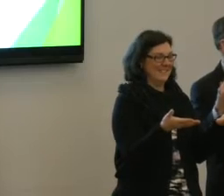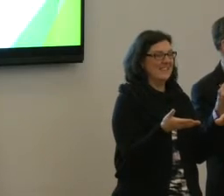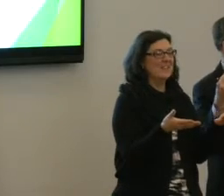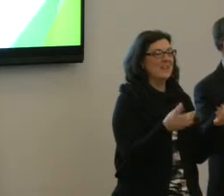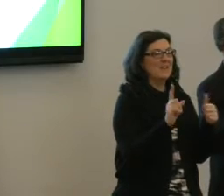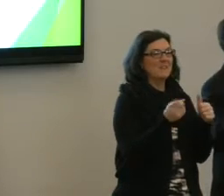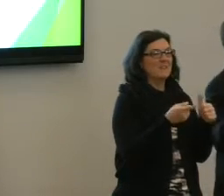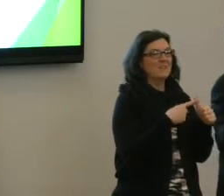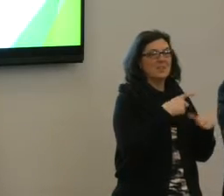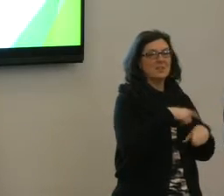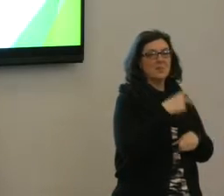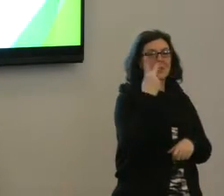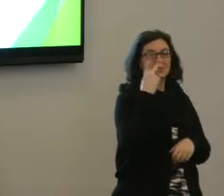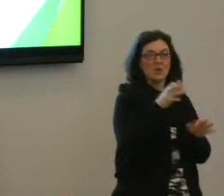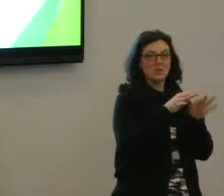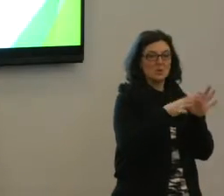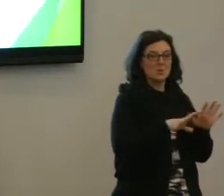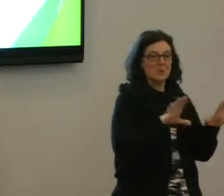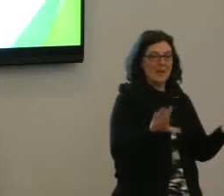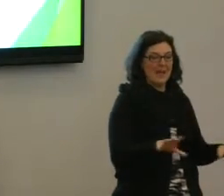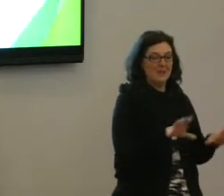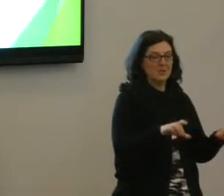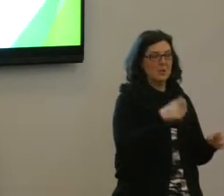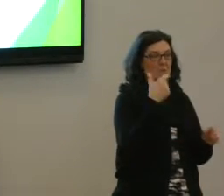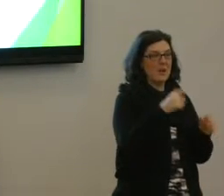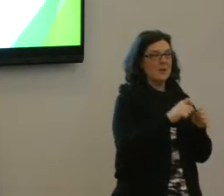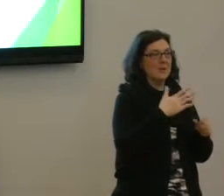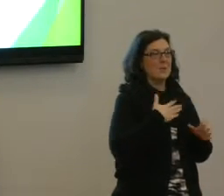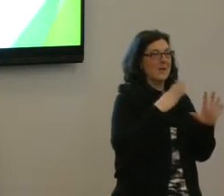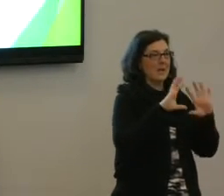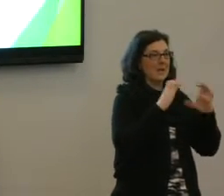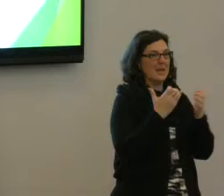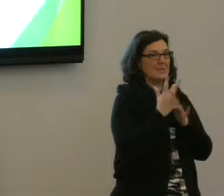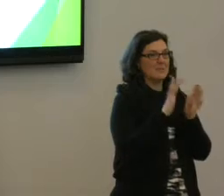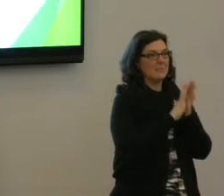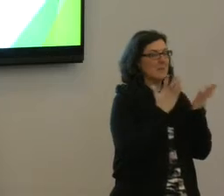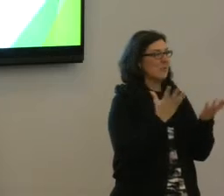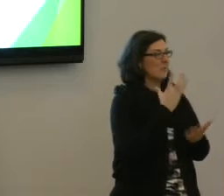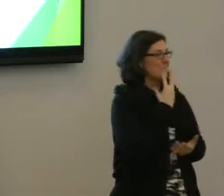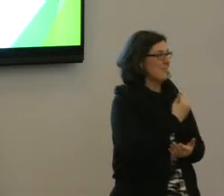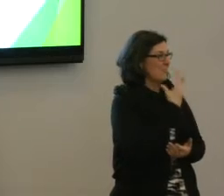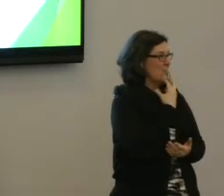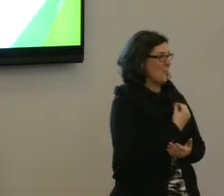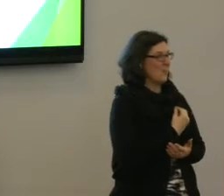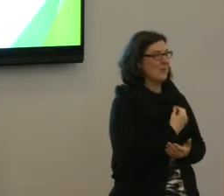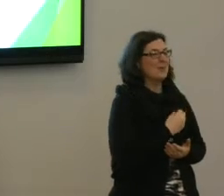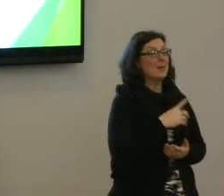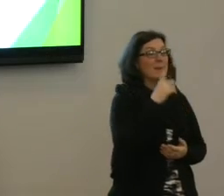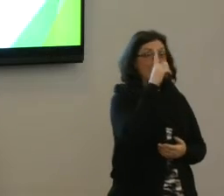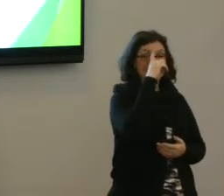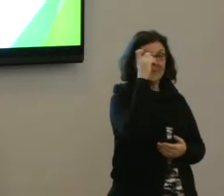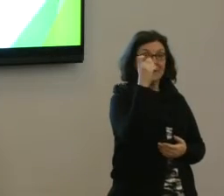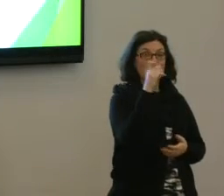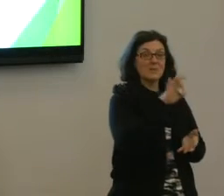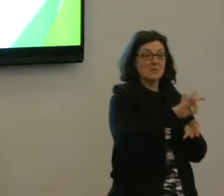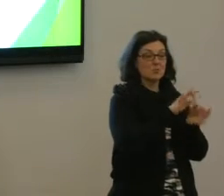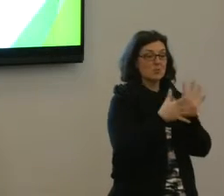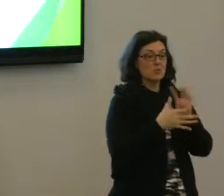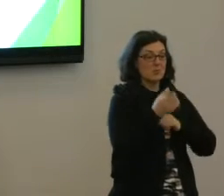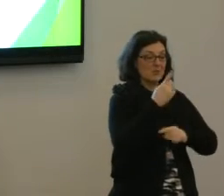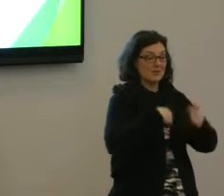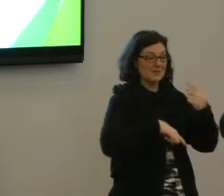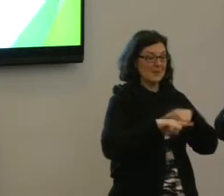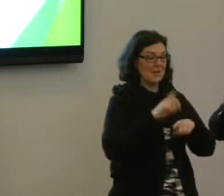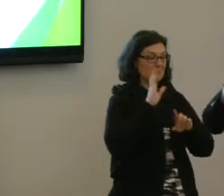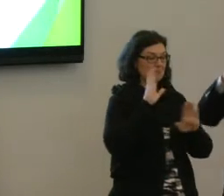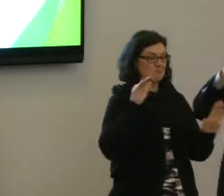first time I saw interpreters in action, it reminded me of my class in Biblical Hebrew, because what interpreter signs are get